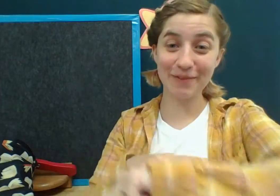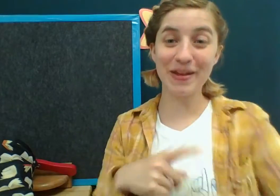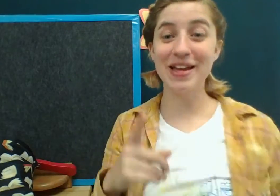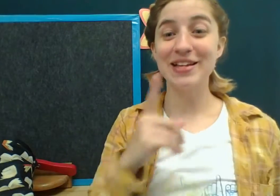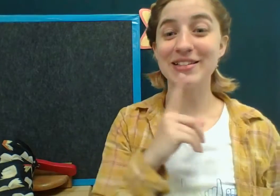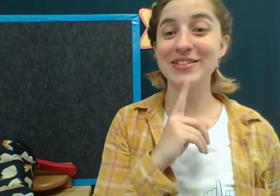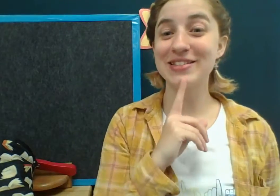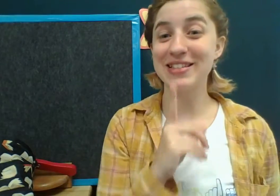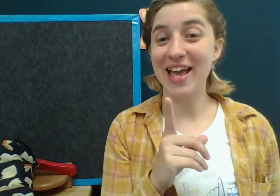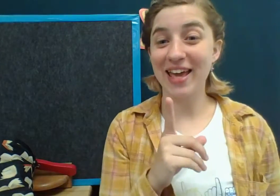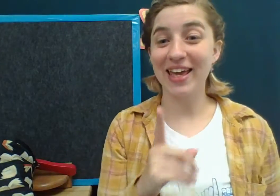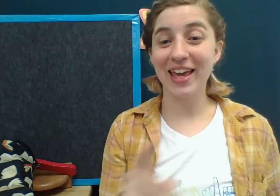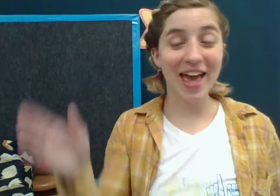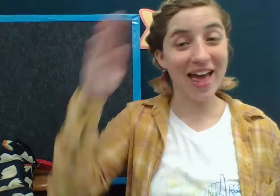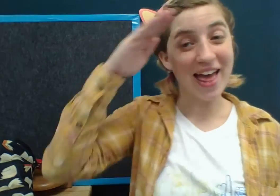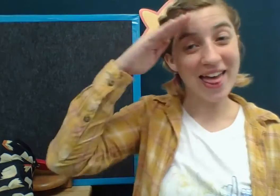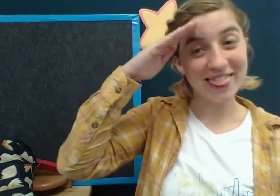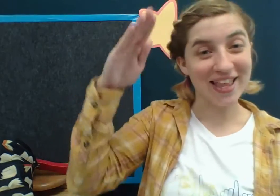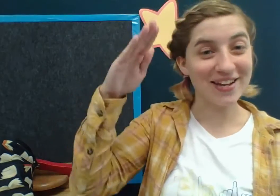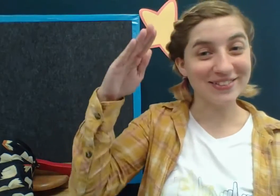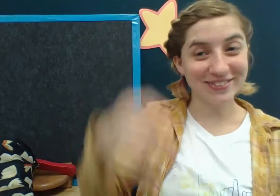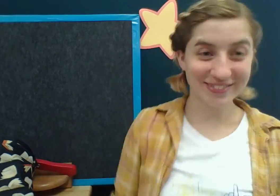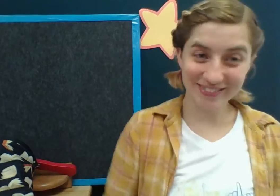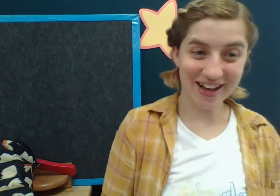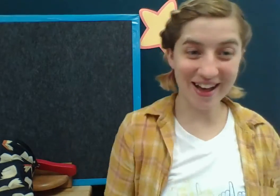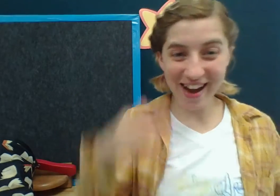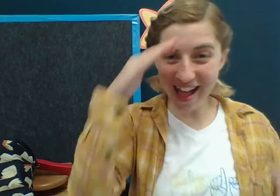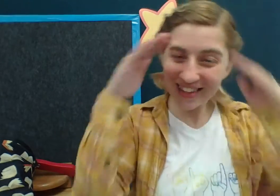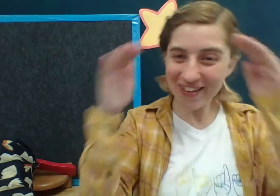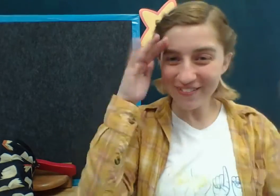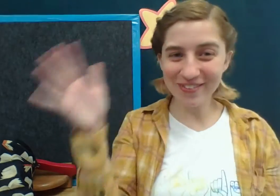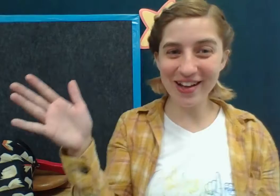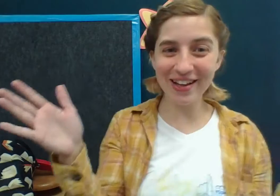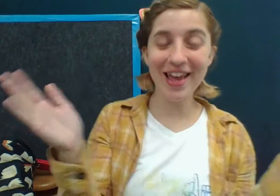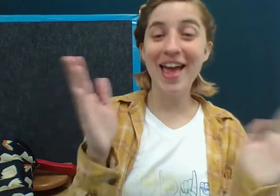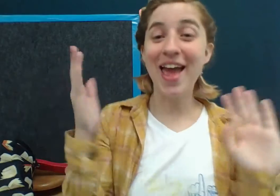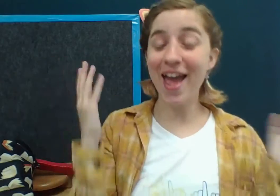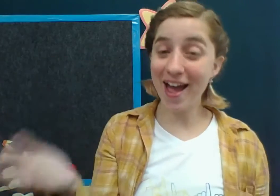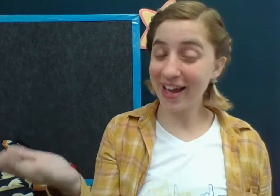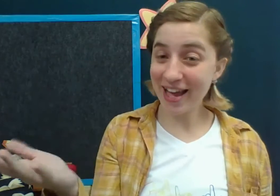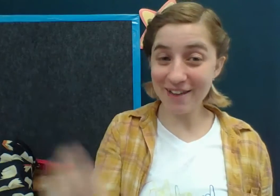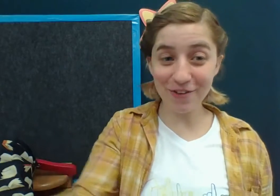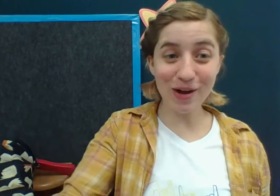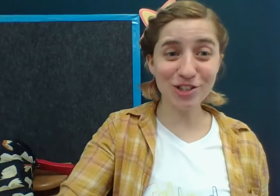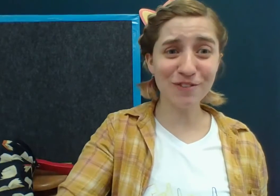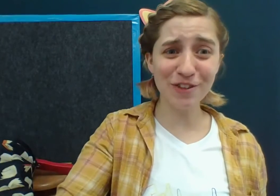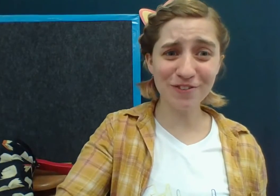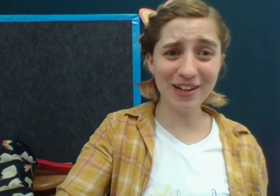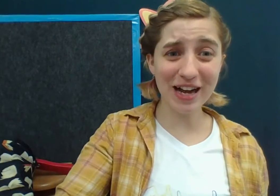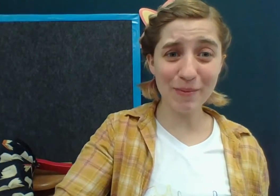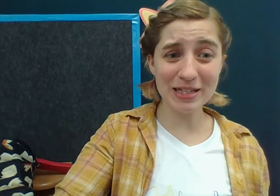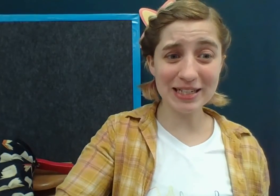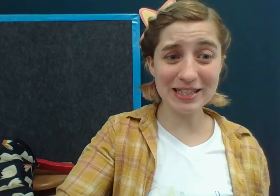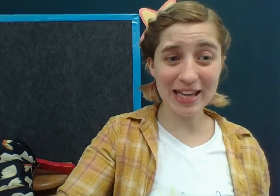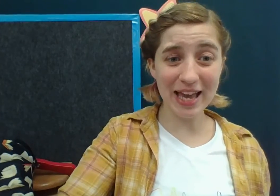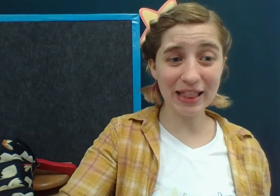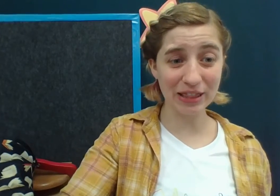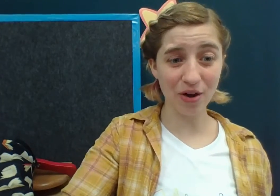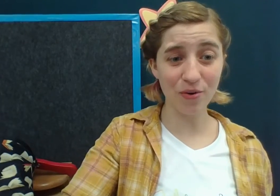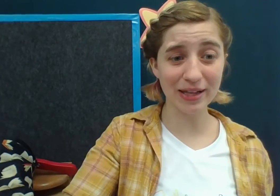time to say hello. All right, hello, everyone. Again, if you're watching, feel free to comment and say hello. I'd